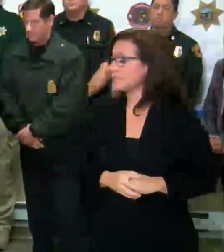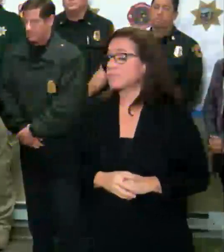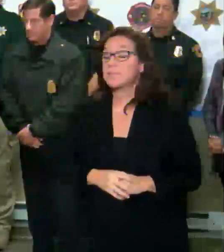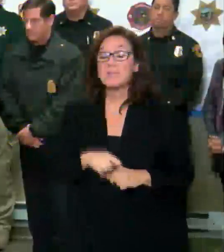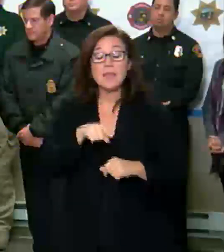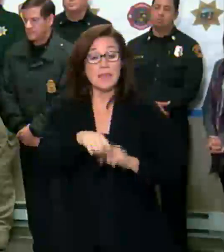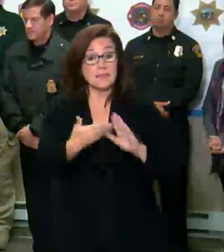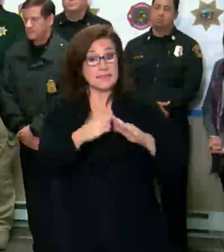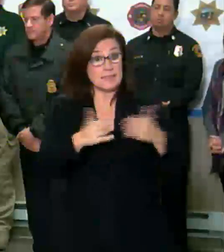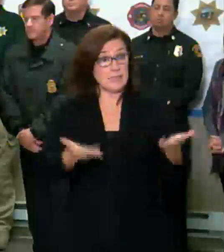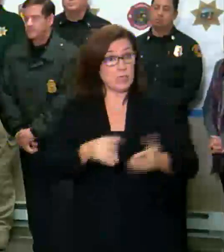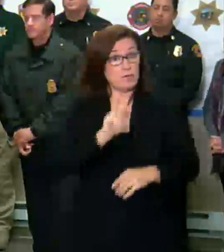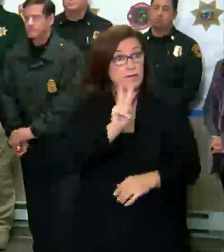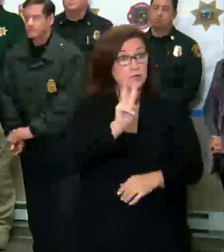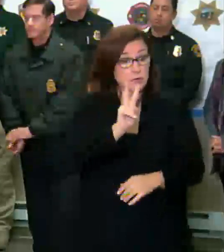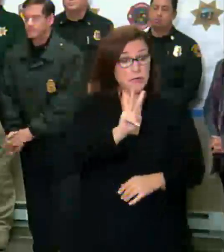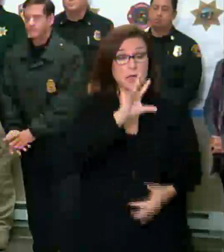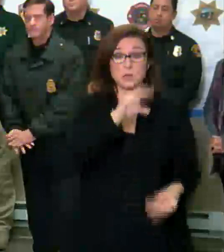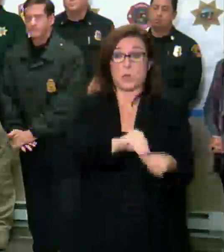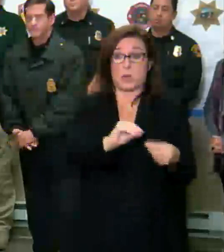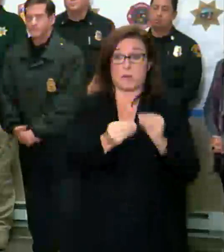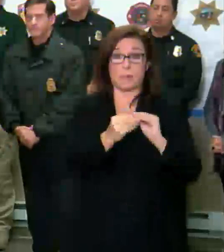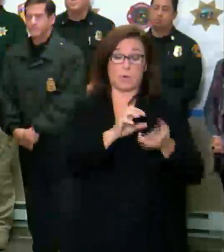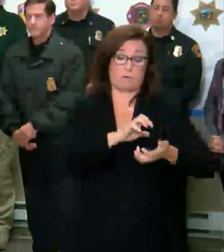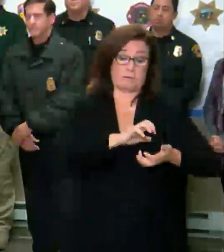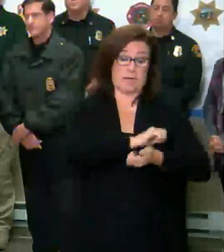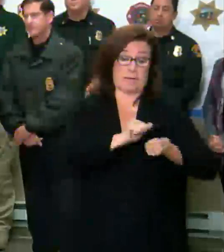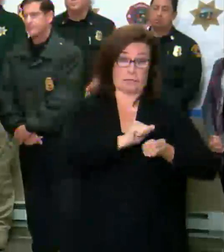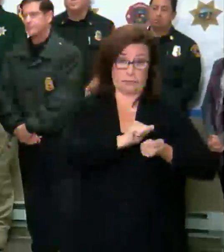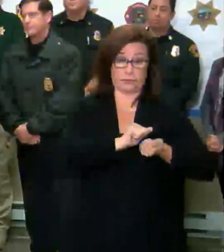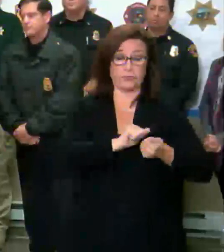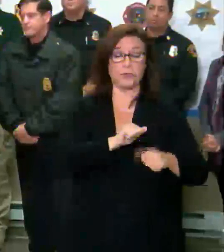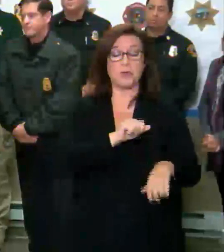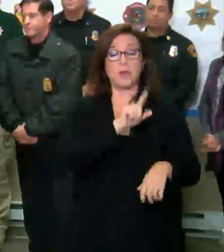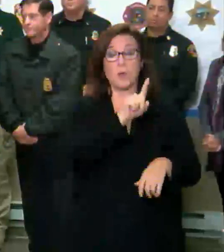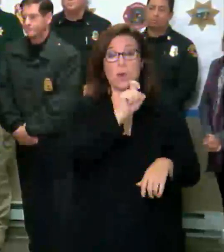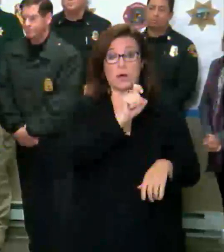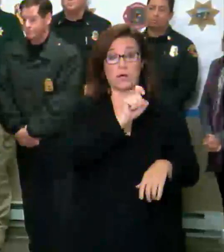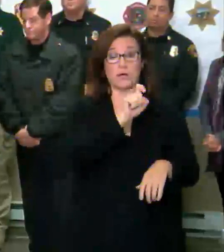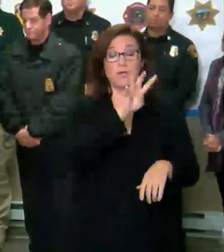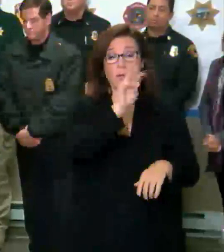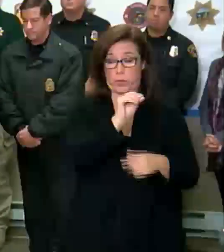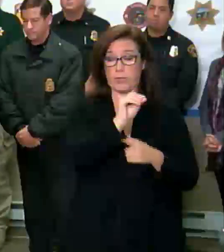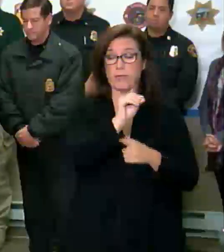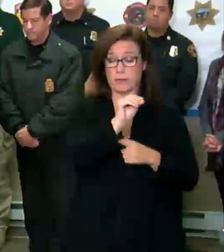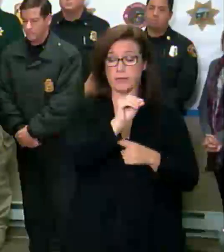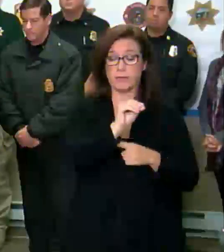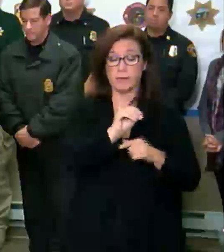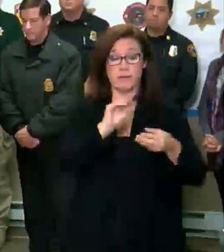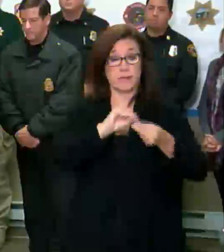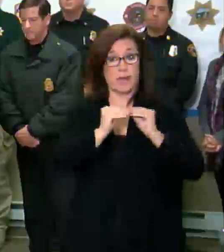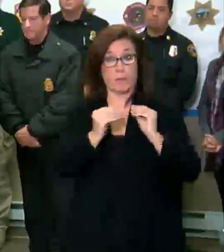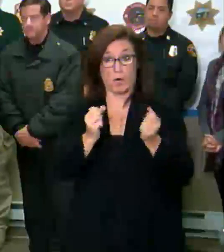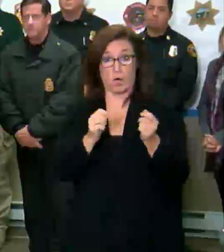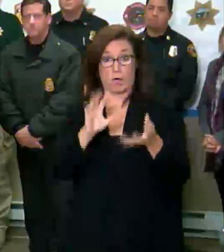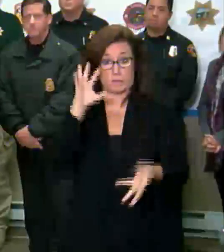of Ventura, total number of structures damaged 140, number